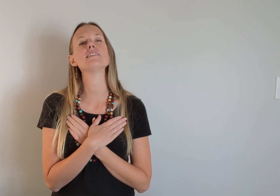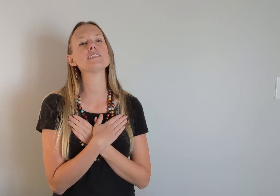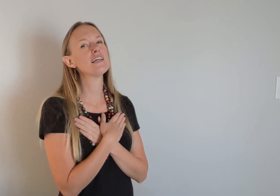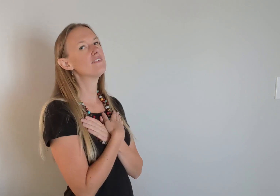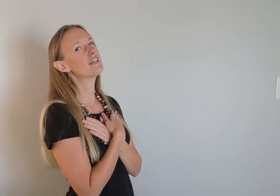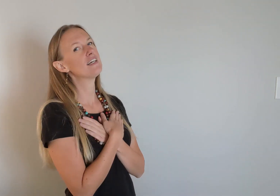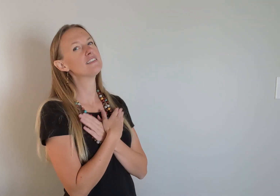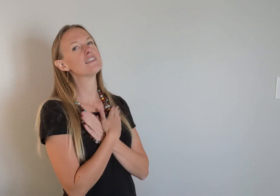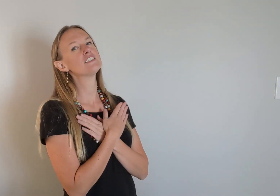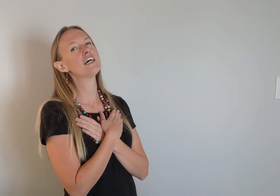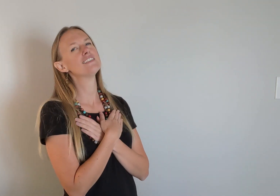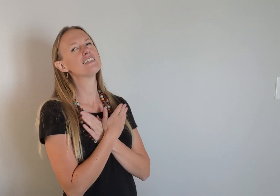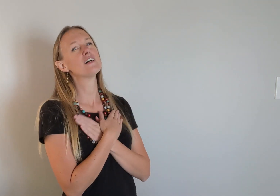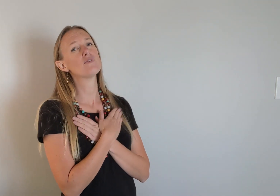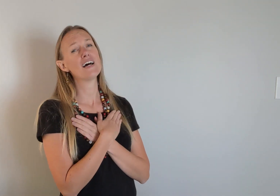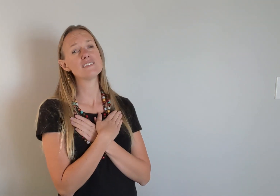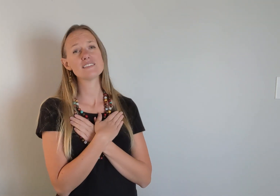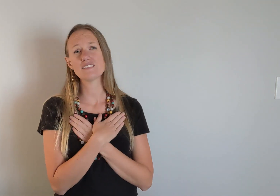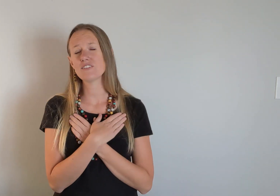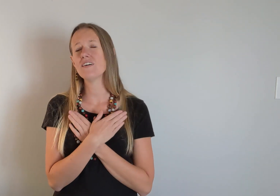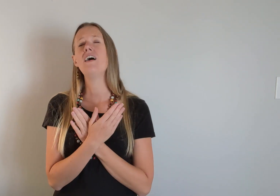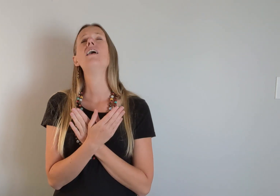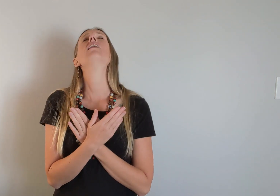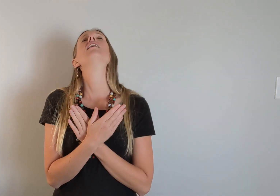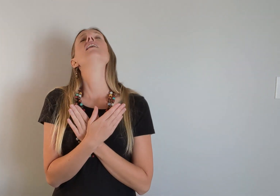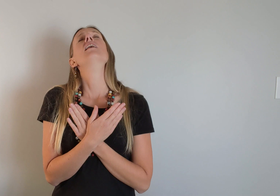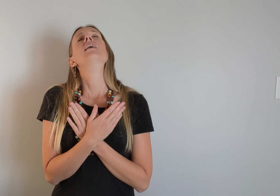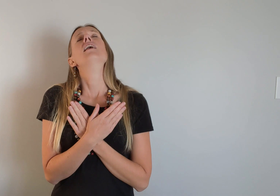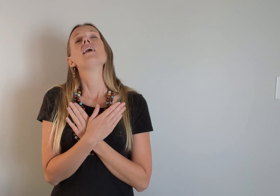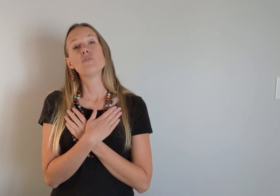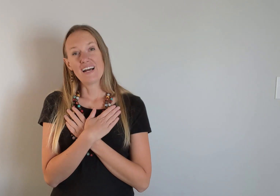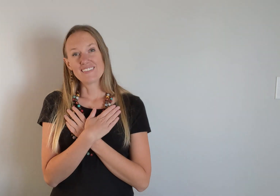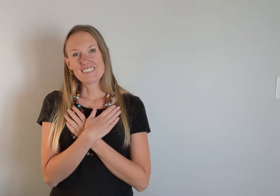just kind of have your hands on your chest. I rest, I rest